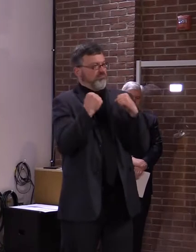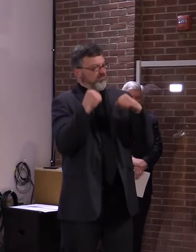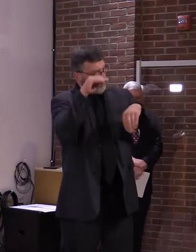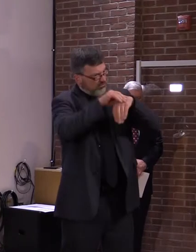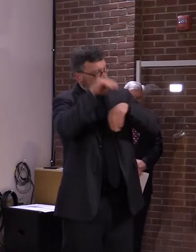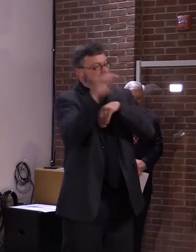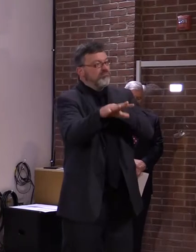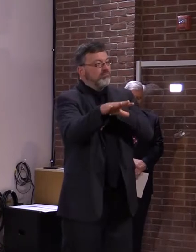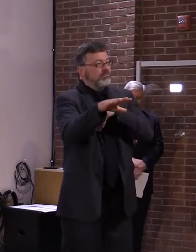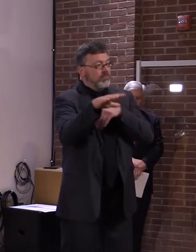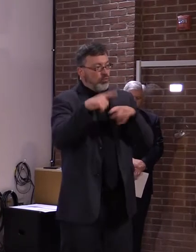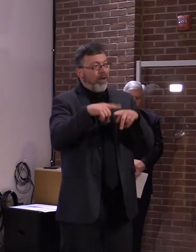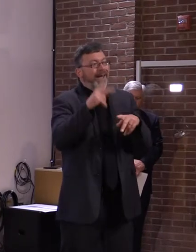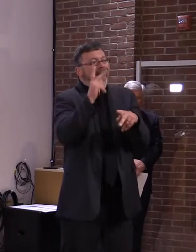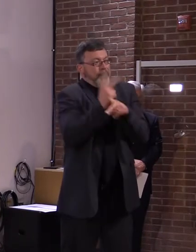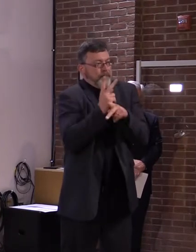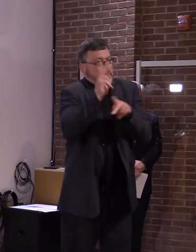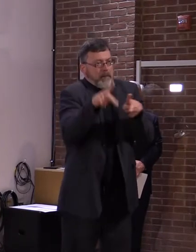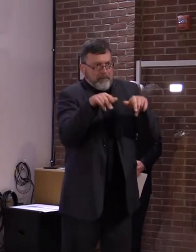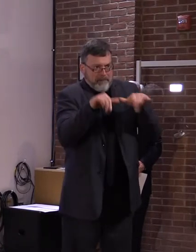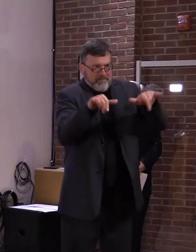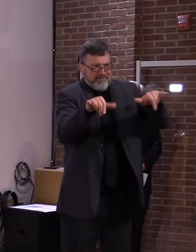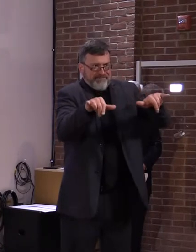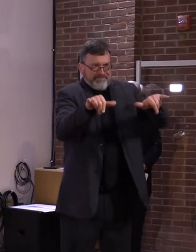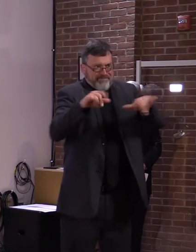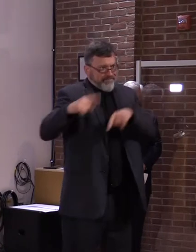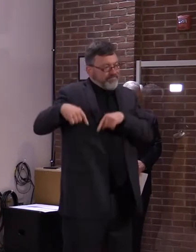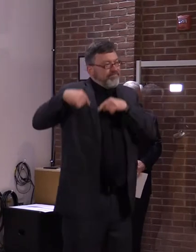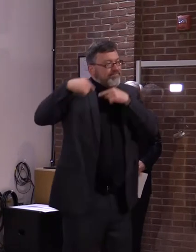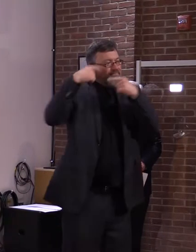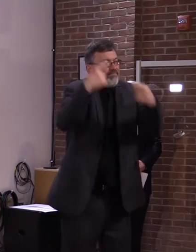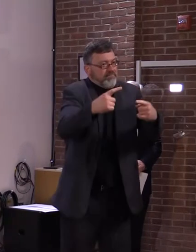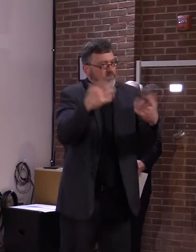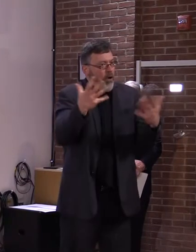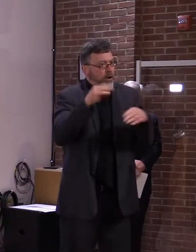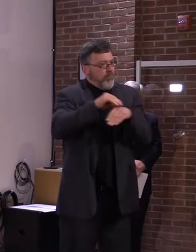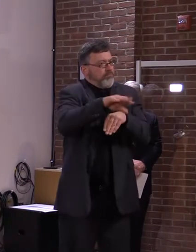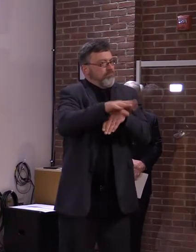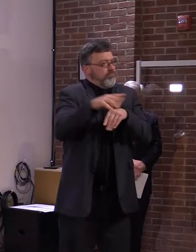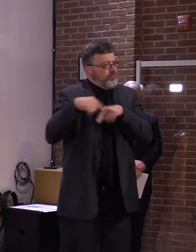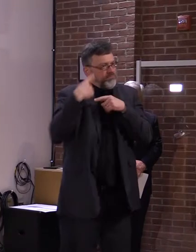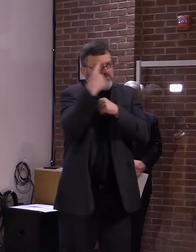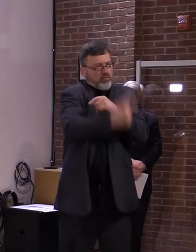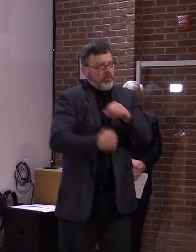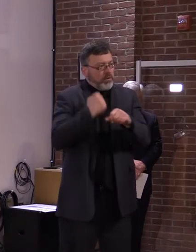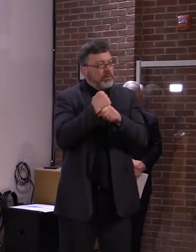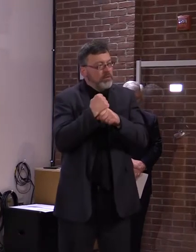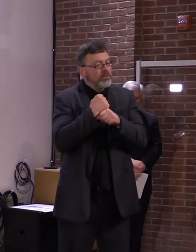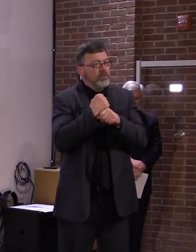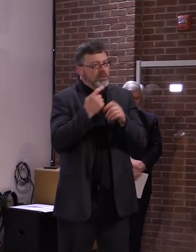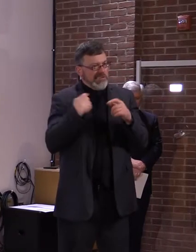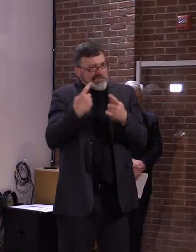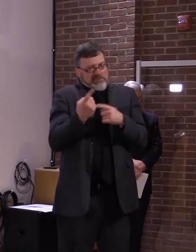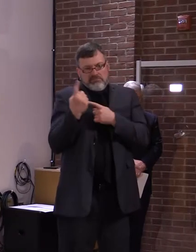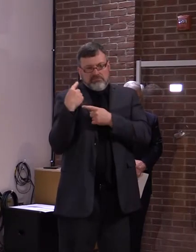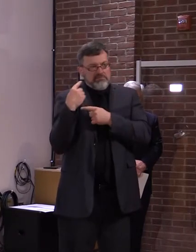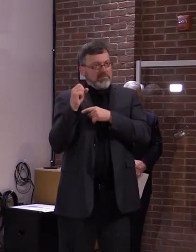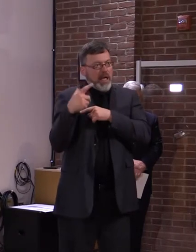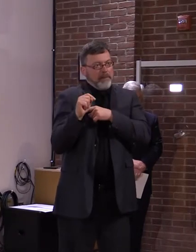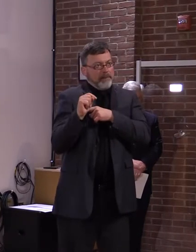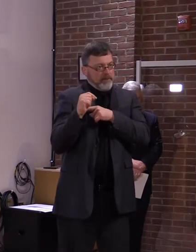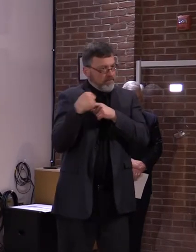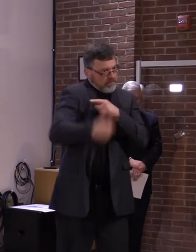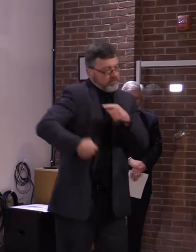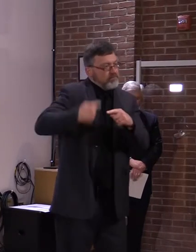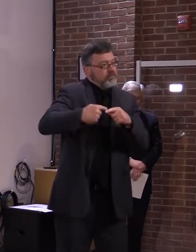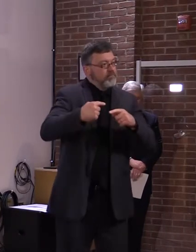measures outlined in our Strong and Healthy Year guidance for the remainder of the school year. This recommendation is based on the consideration of